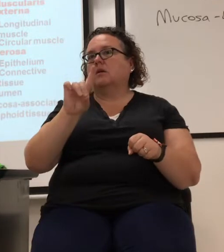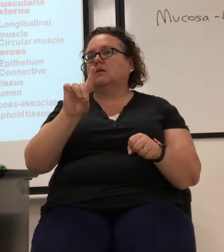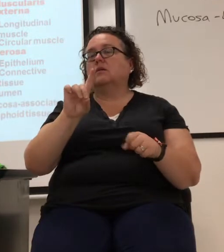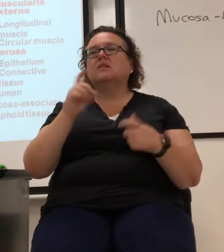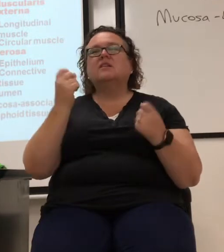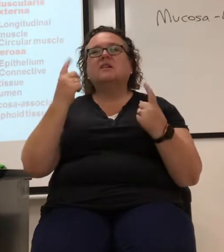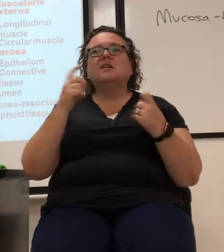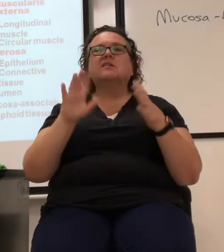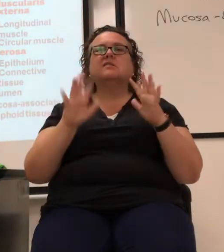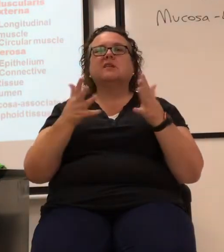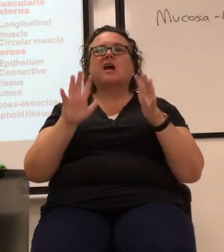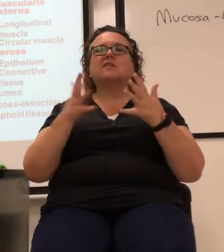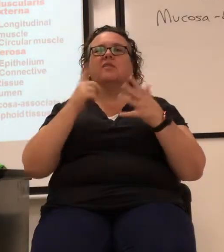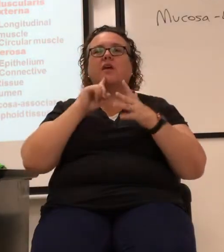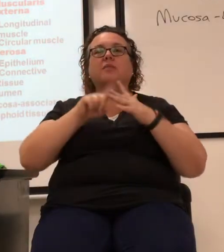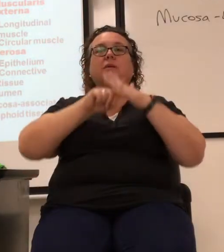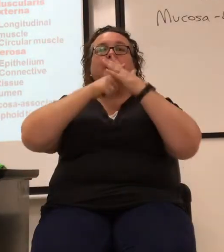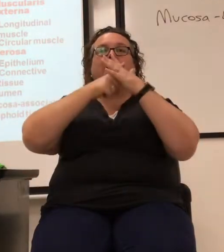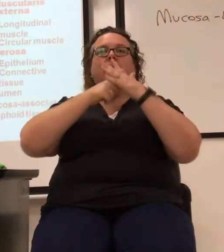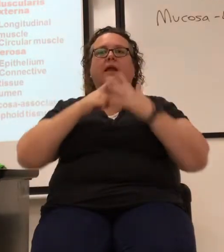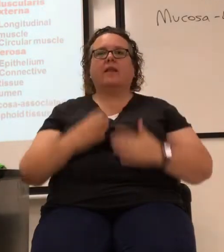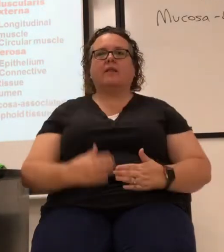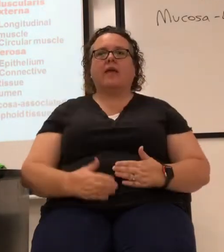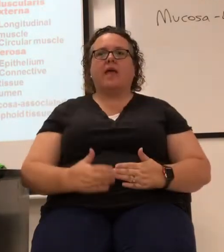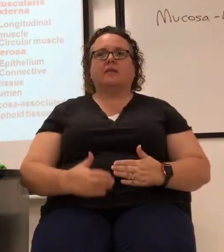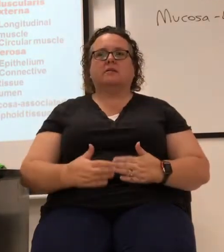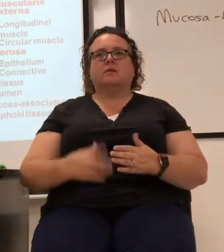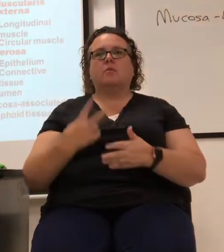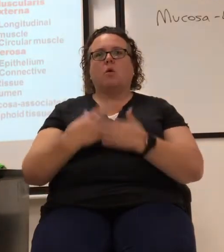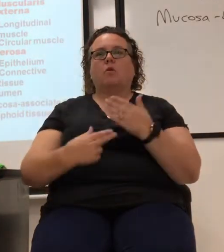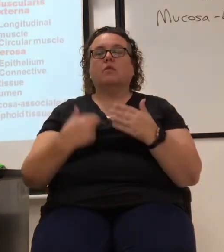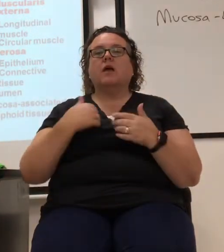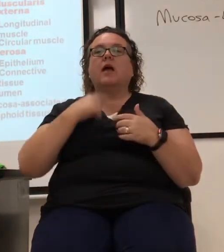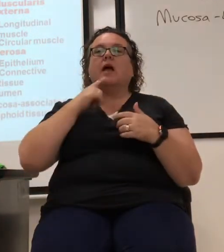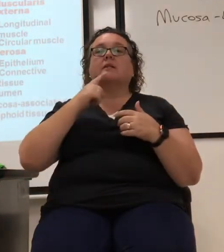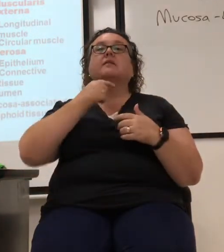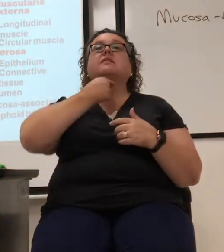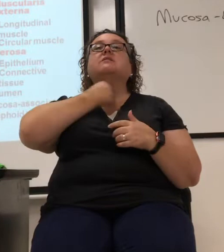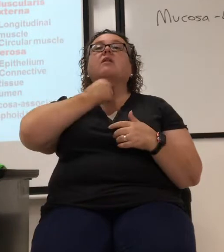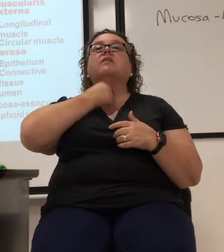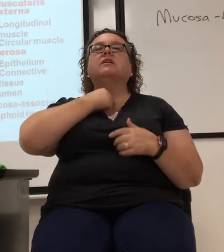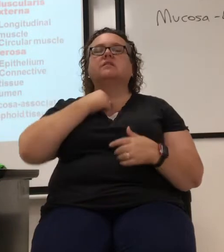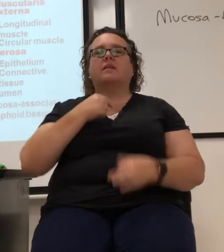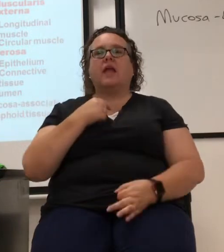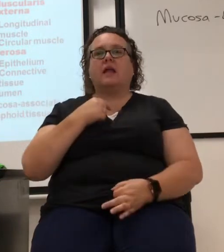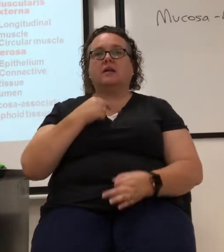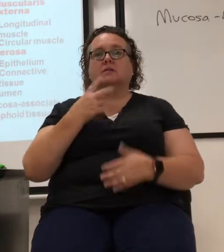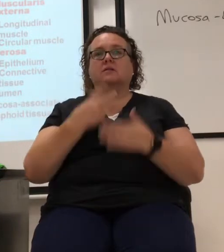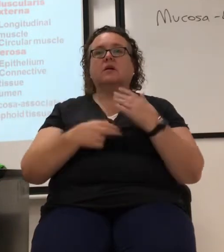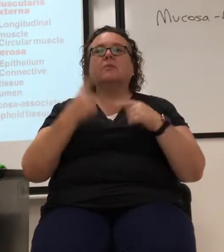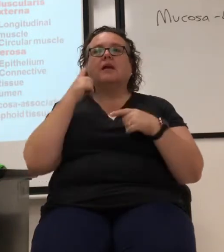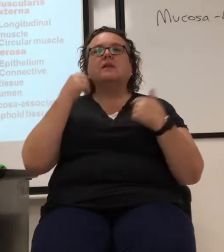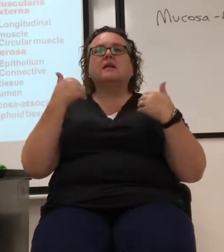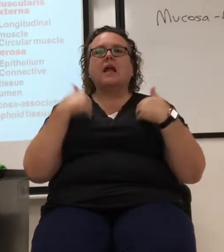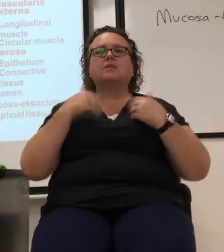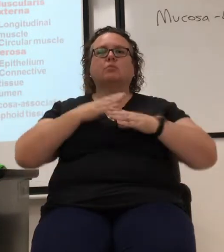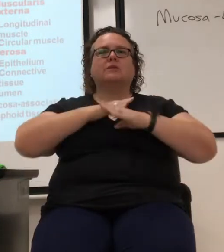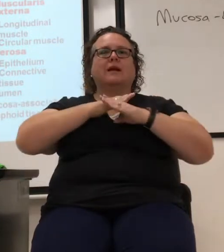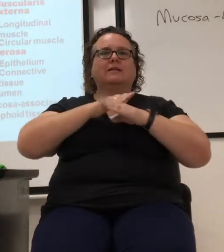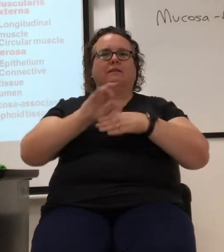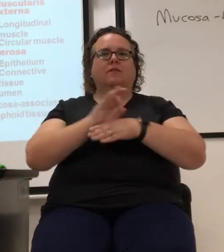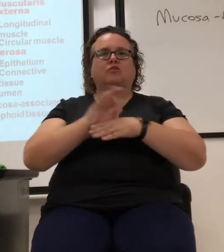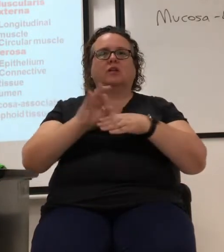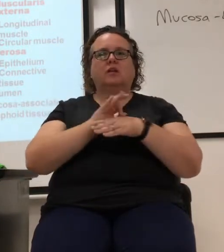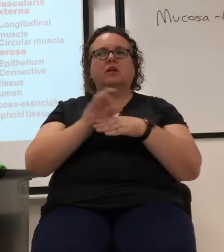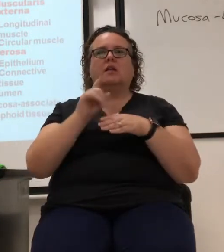It's kind of stratified at the beginning and at the end, at the esophagus and at the anus, because that has a protective function. You kind of like